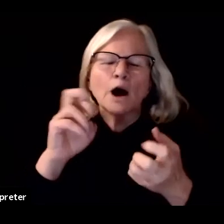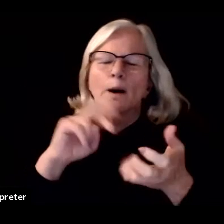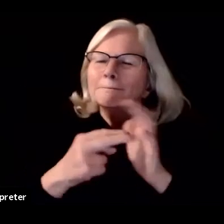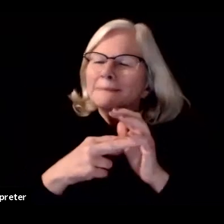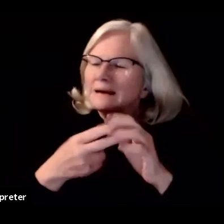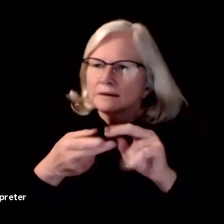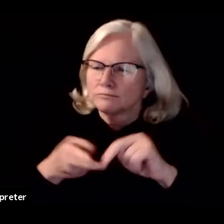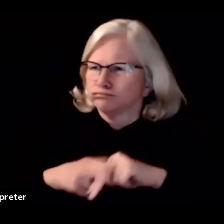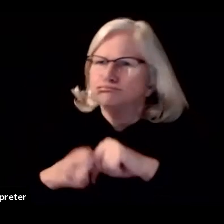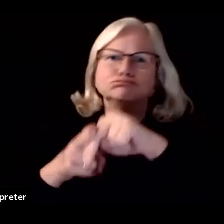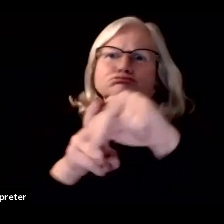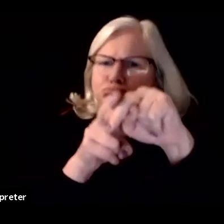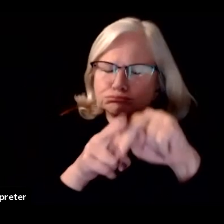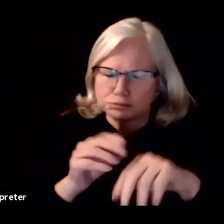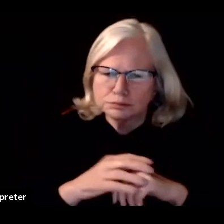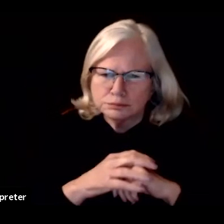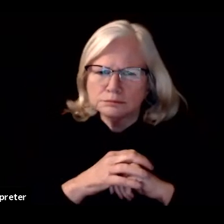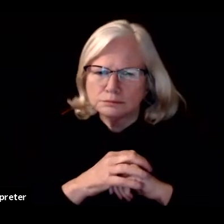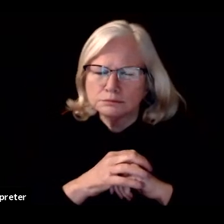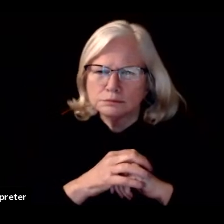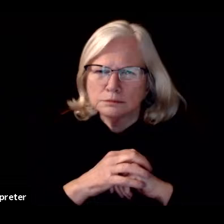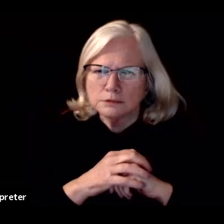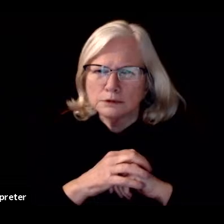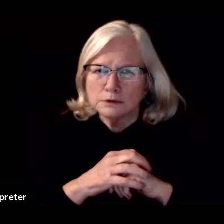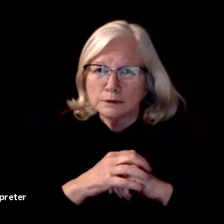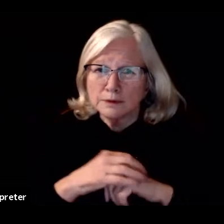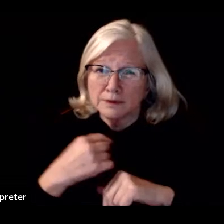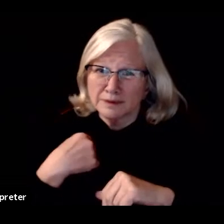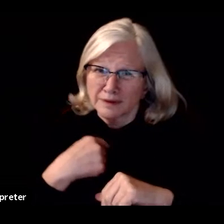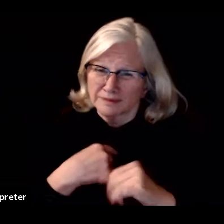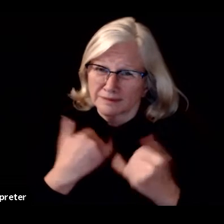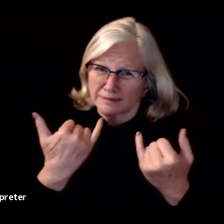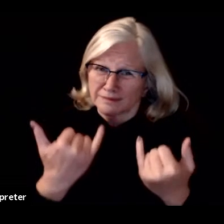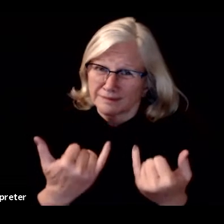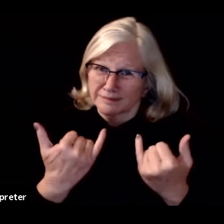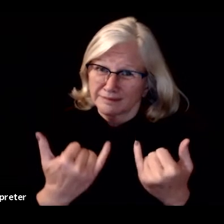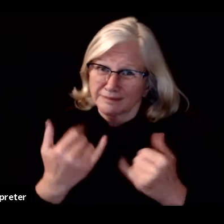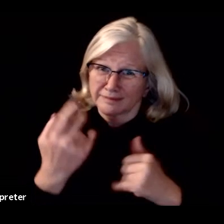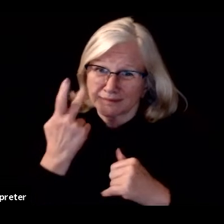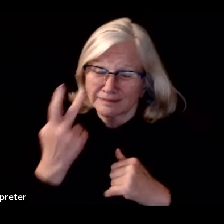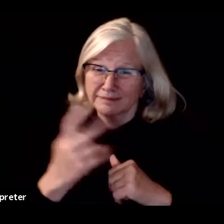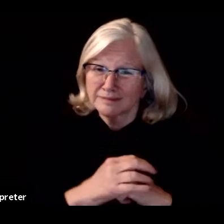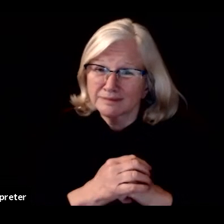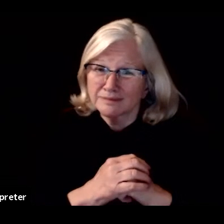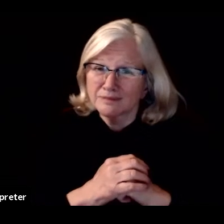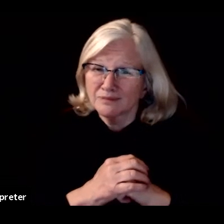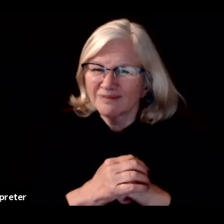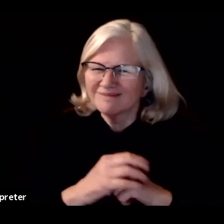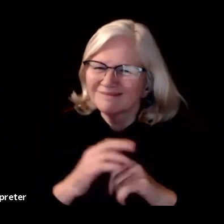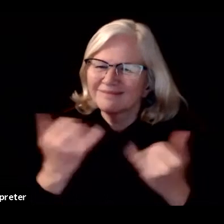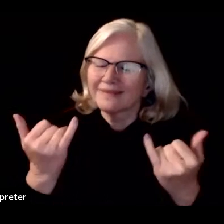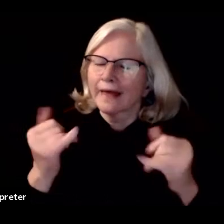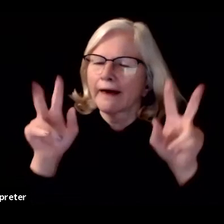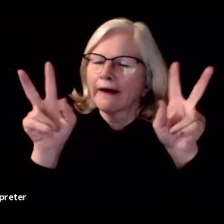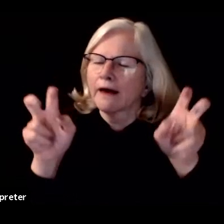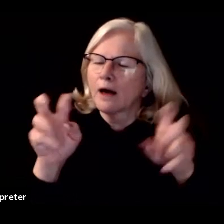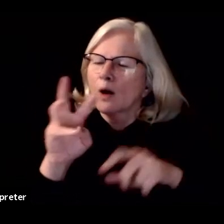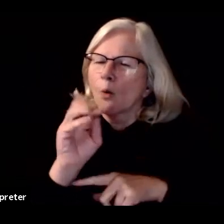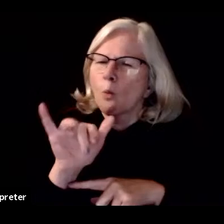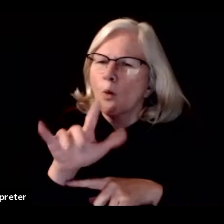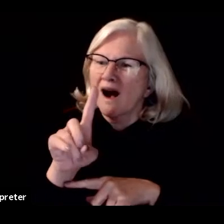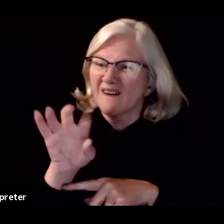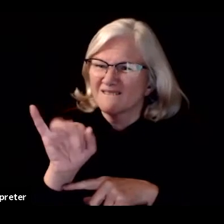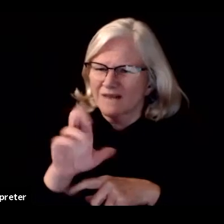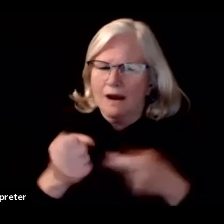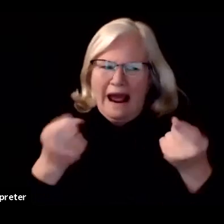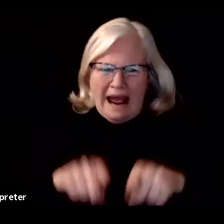some weeks now. And while we've been trying to keep the flames from expanding and overtaking Minnesota, right now it